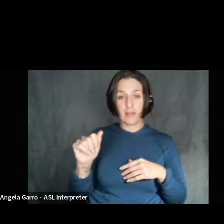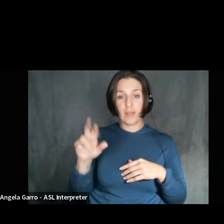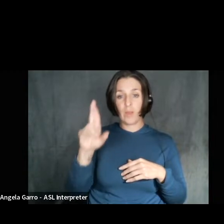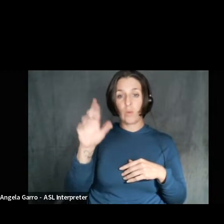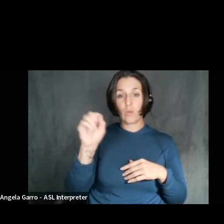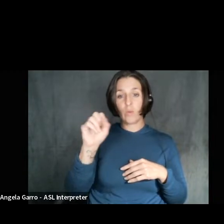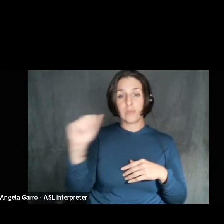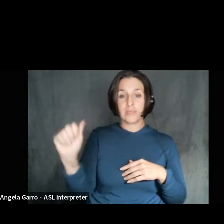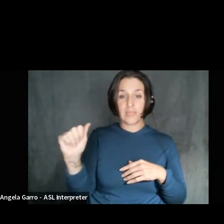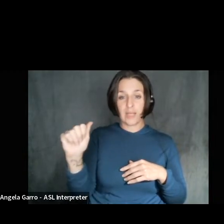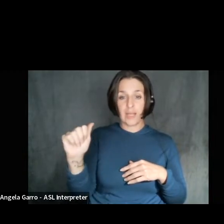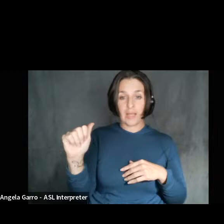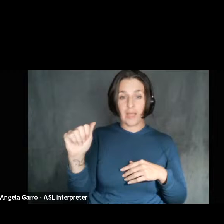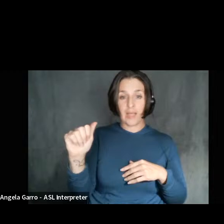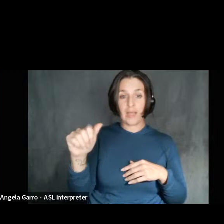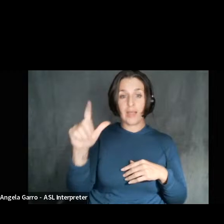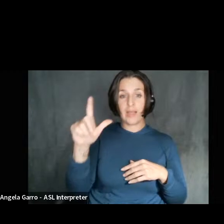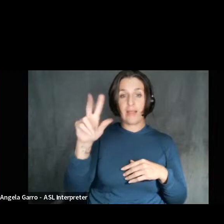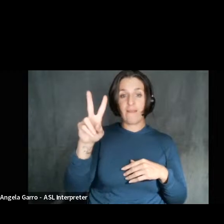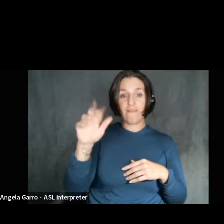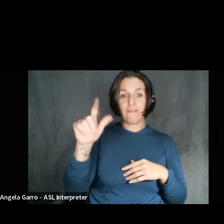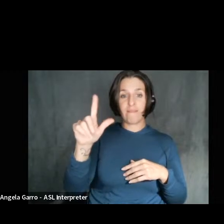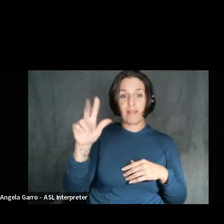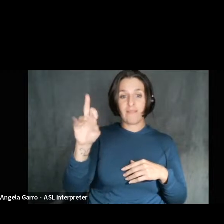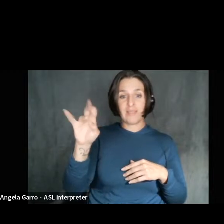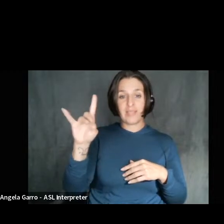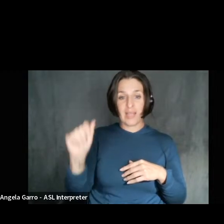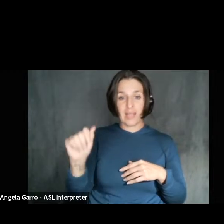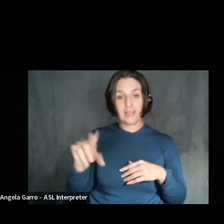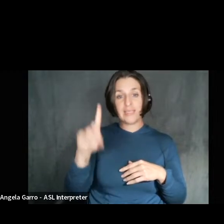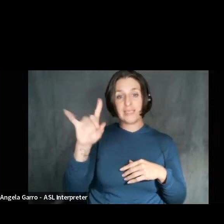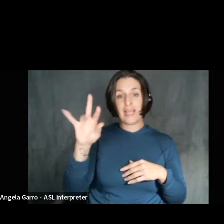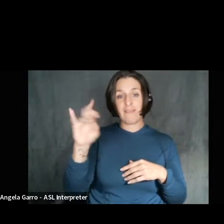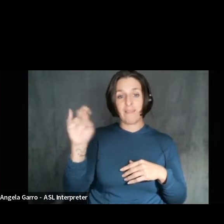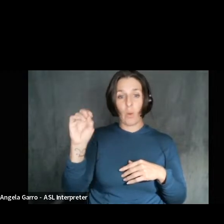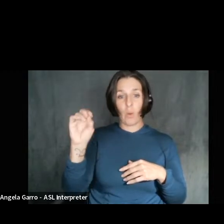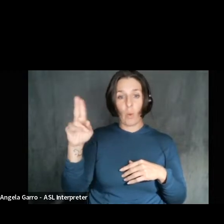Valdivia. Okay, David Araya.